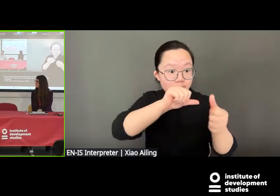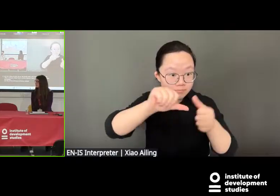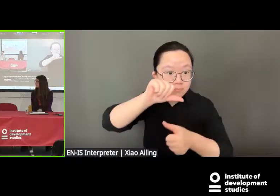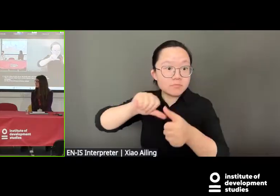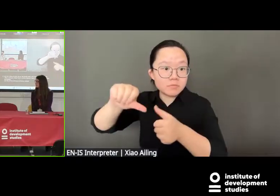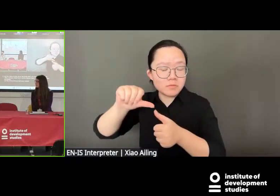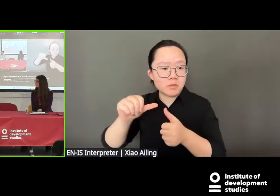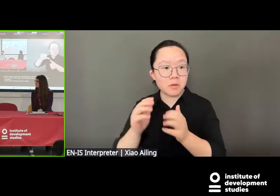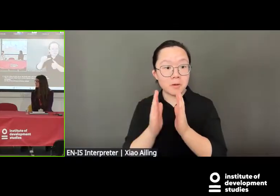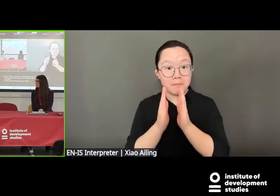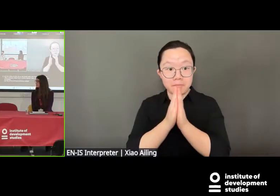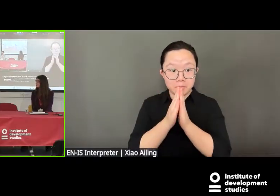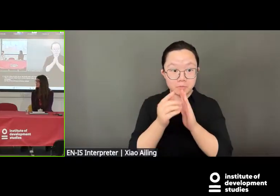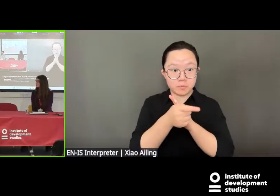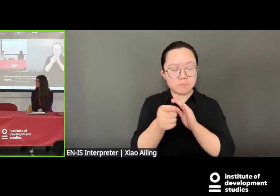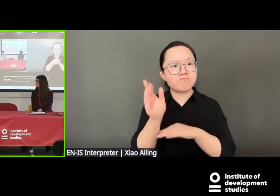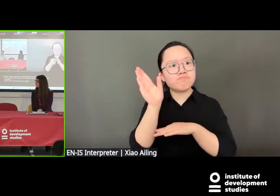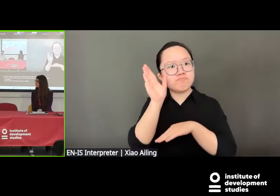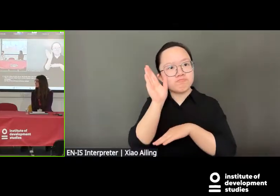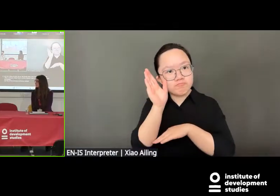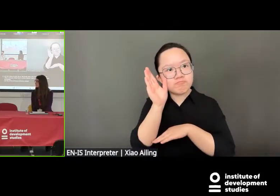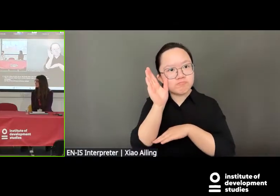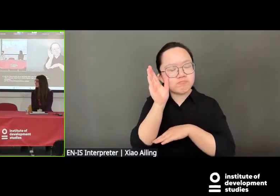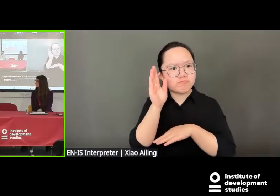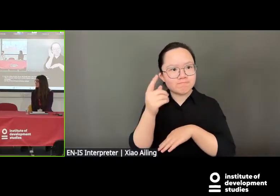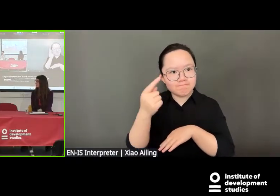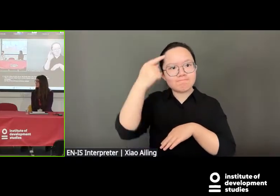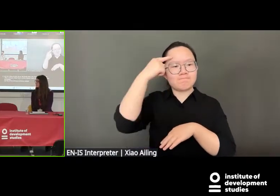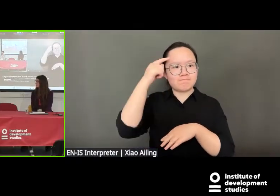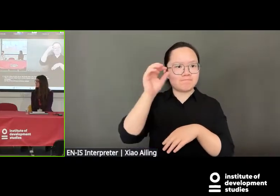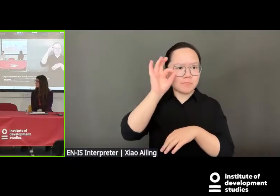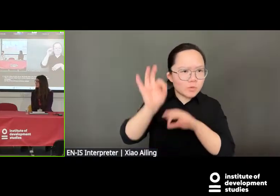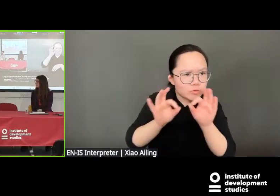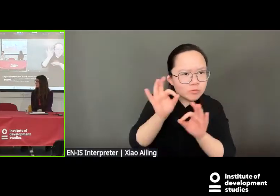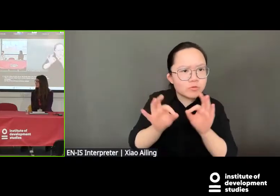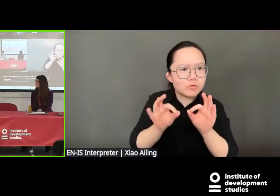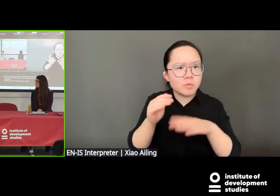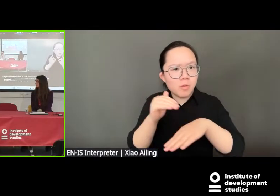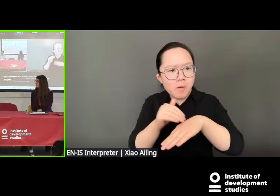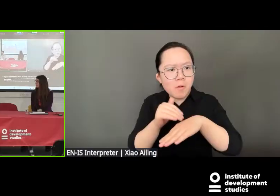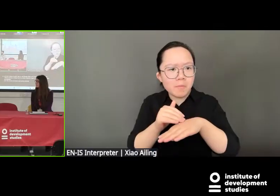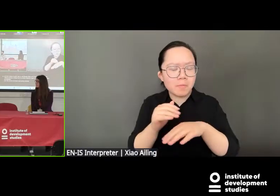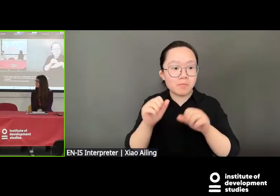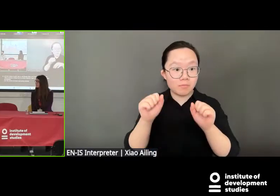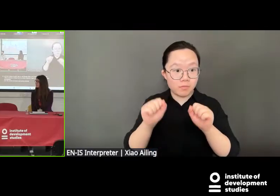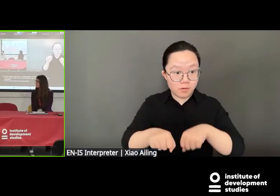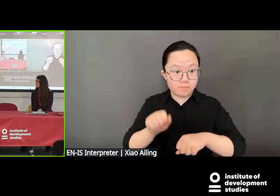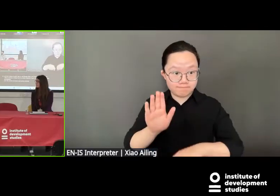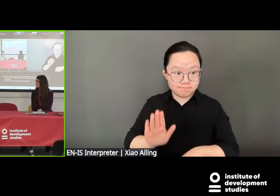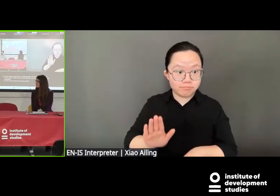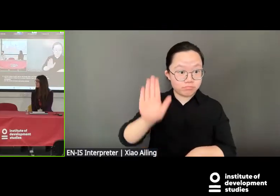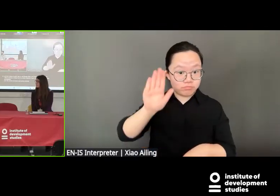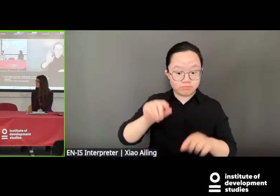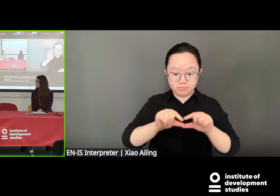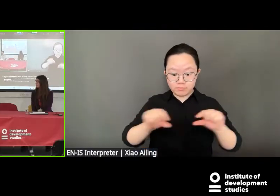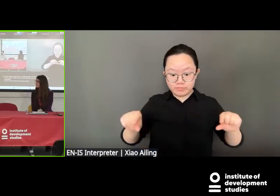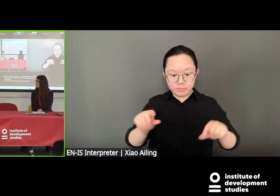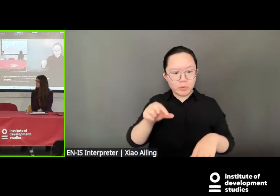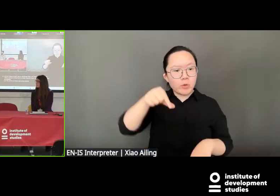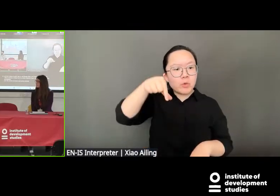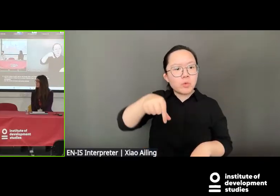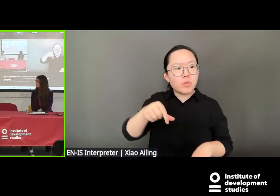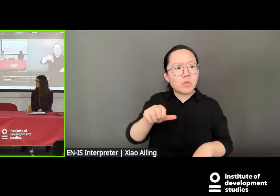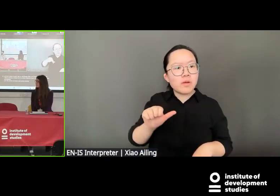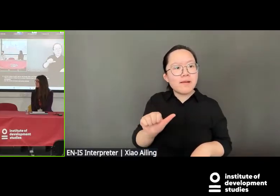use either the comment function or the Q&A function, and we'll try to bring as many of those in towards the end of the session as we